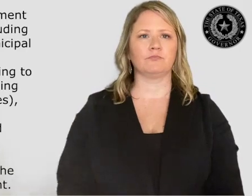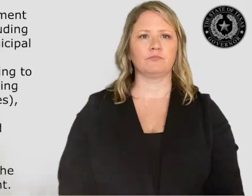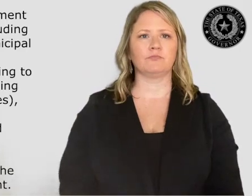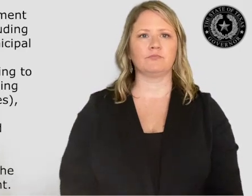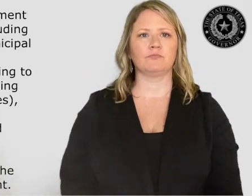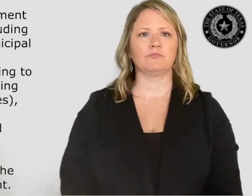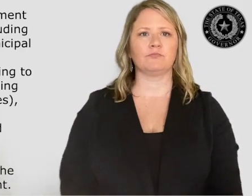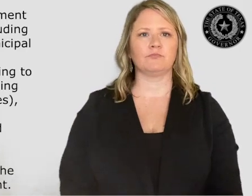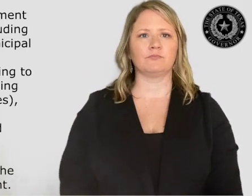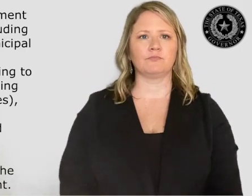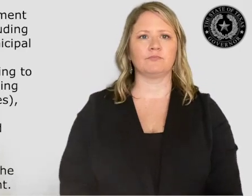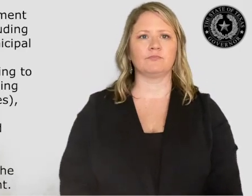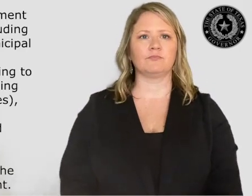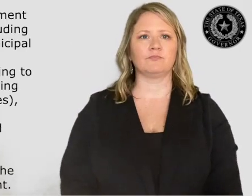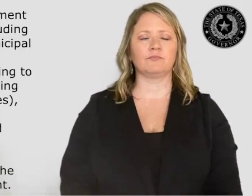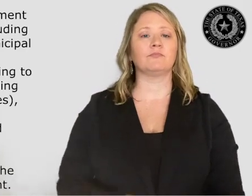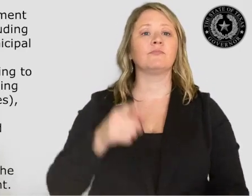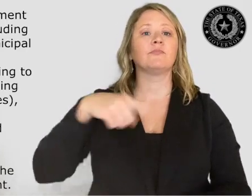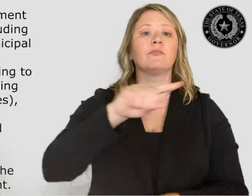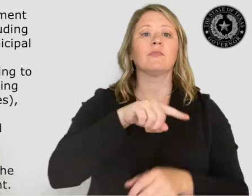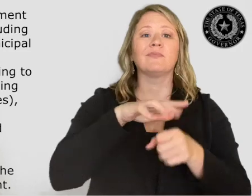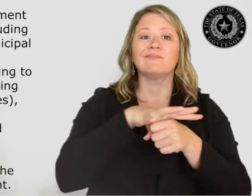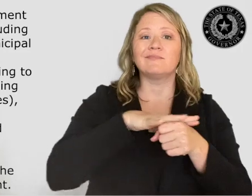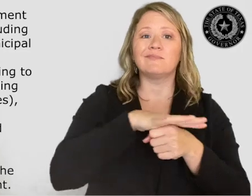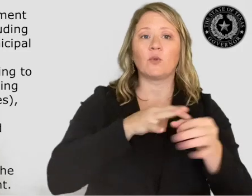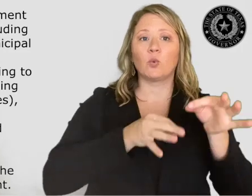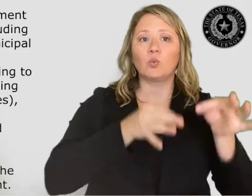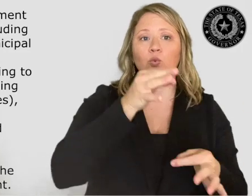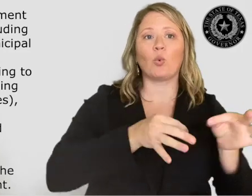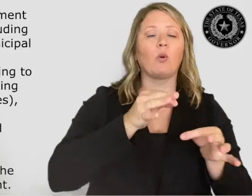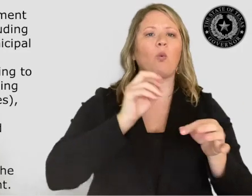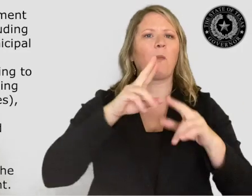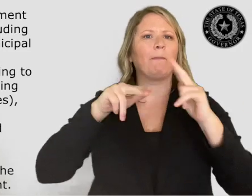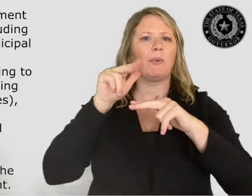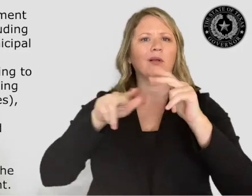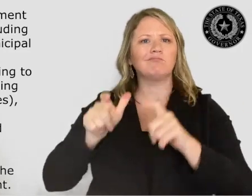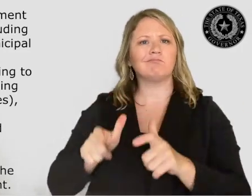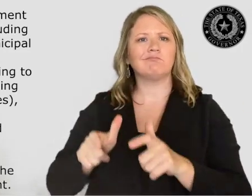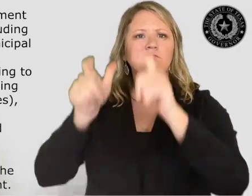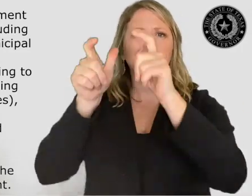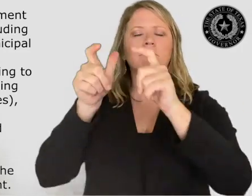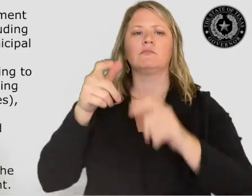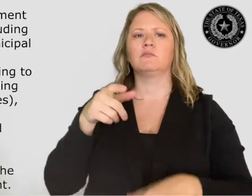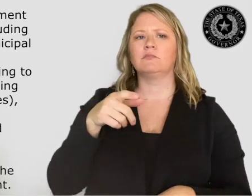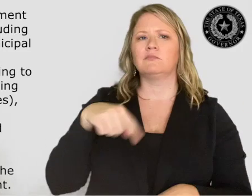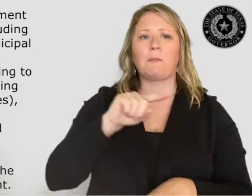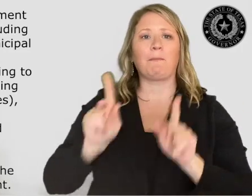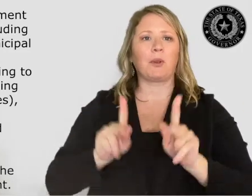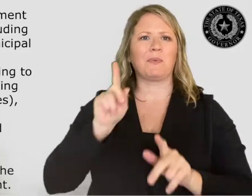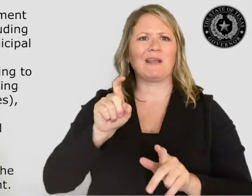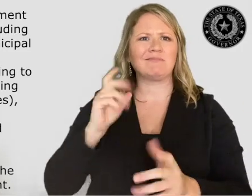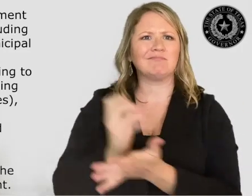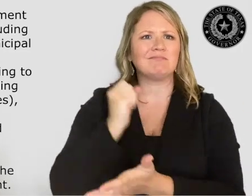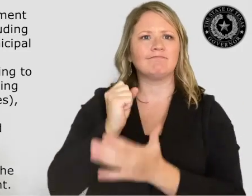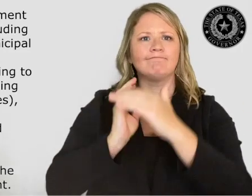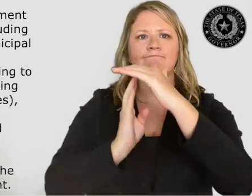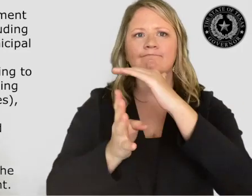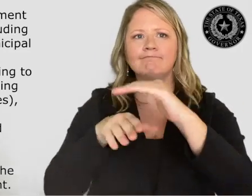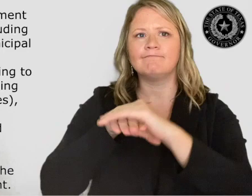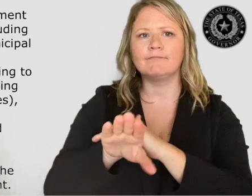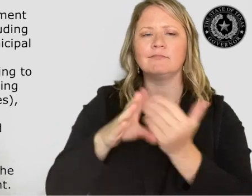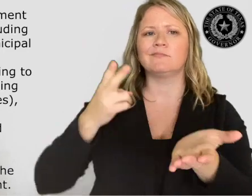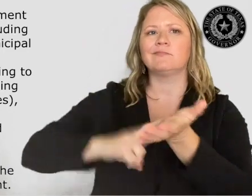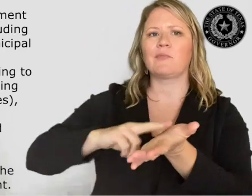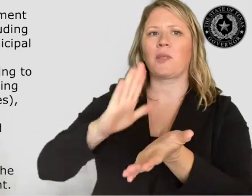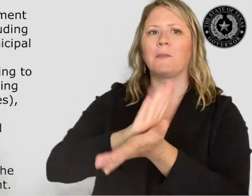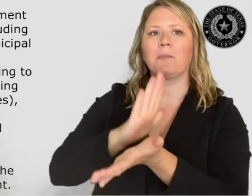local government operations, including county and municipal governmental operations relating to licensing, including